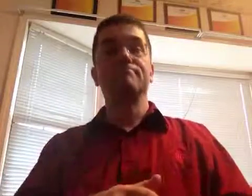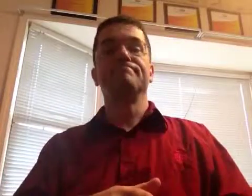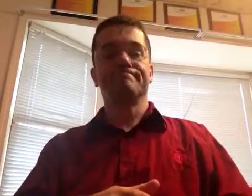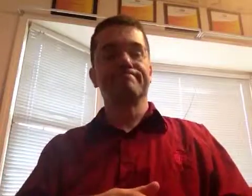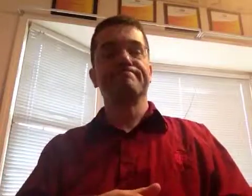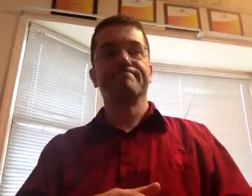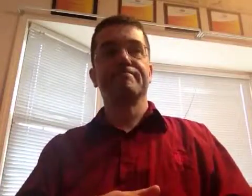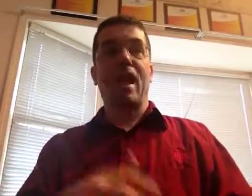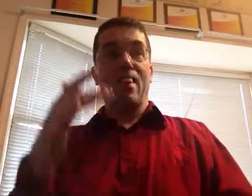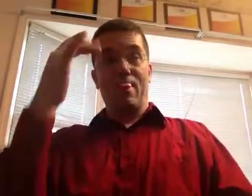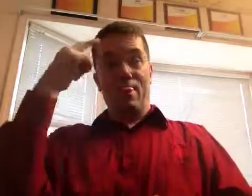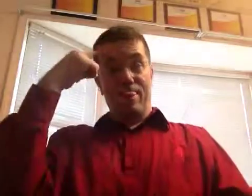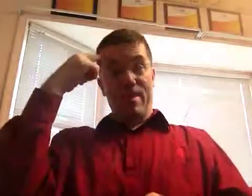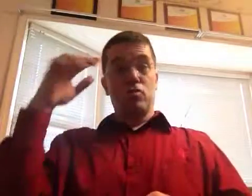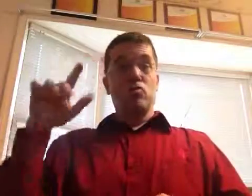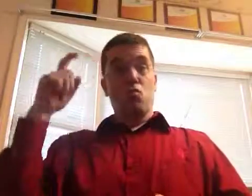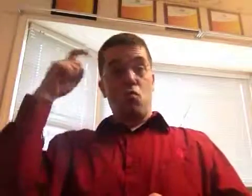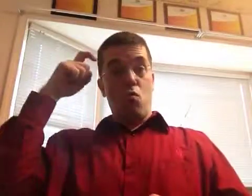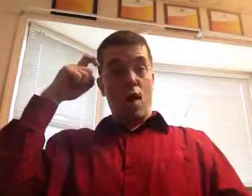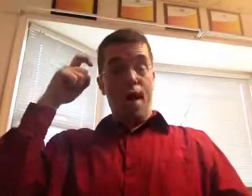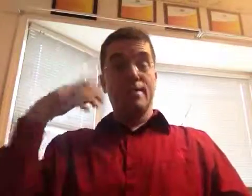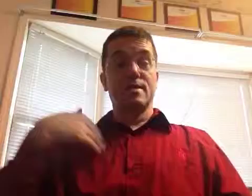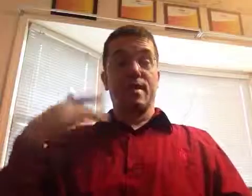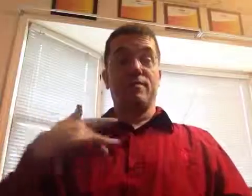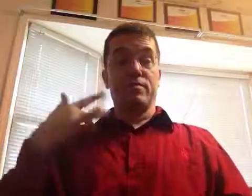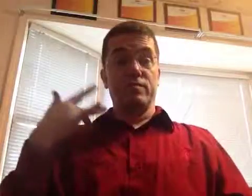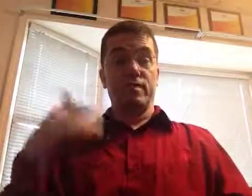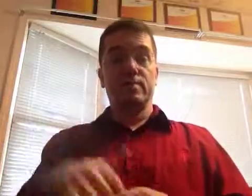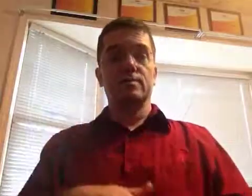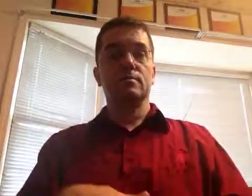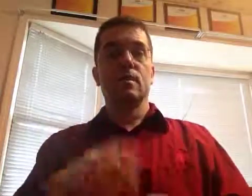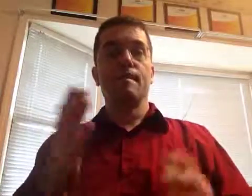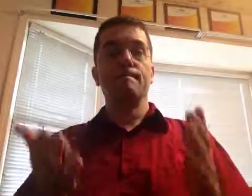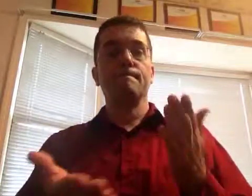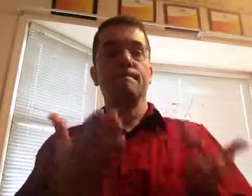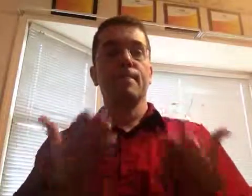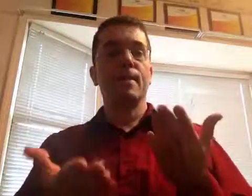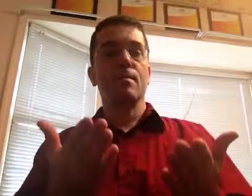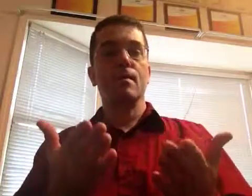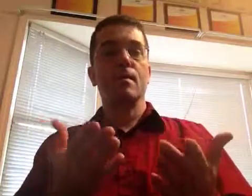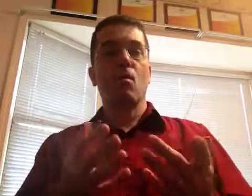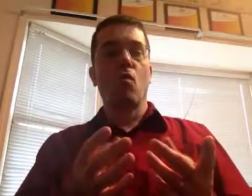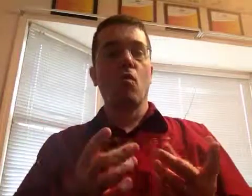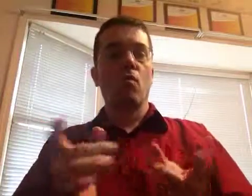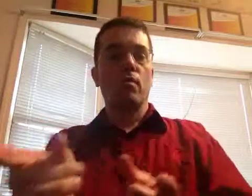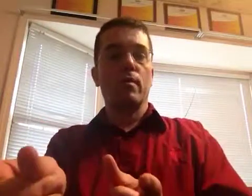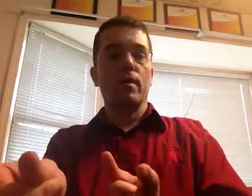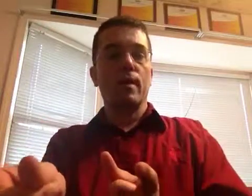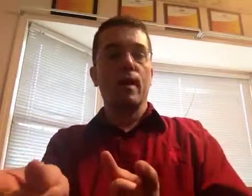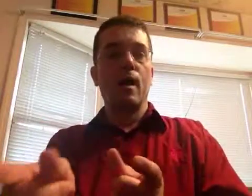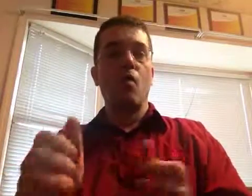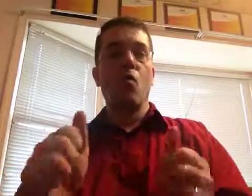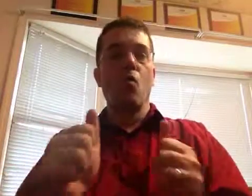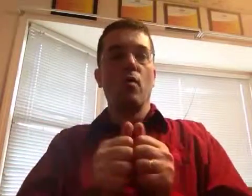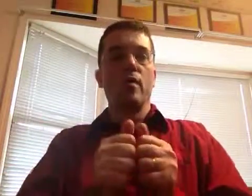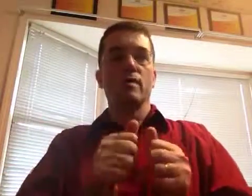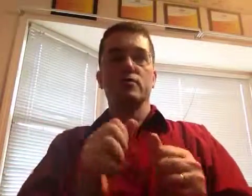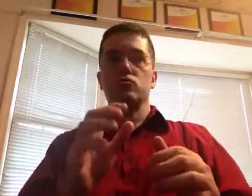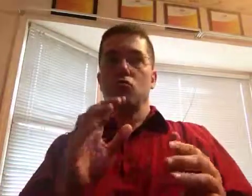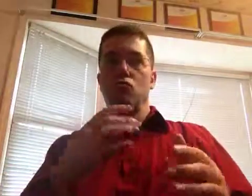those feelings. The only thing I might push on you is just, I think there might be a way to work it out since there's no objection to the